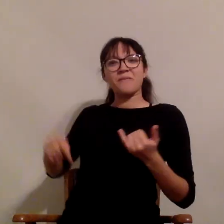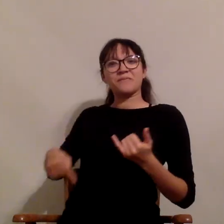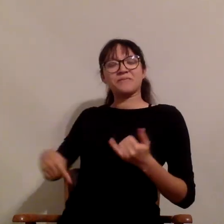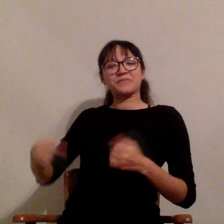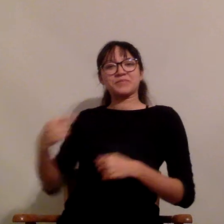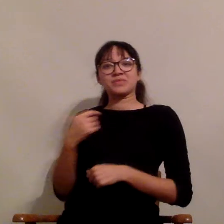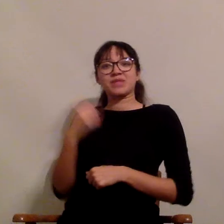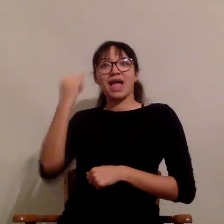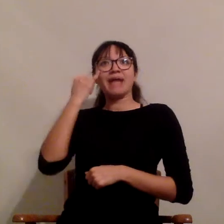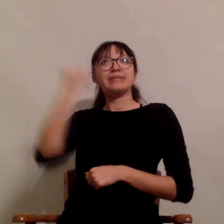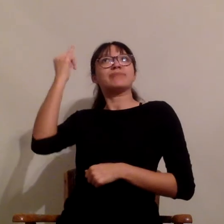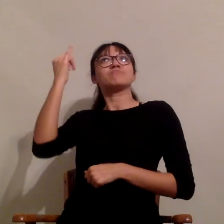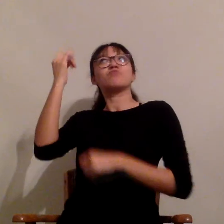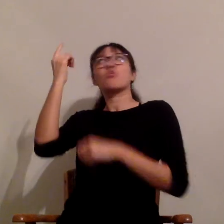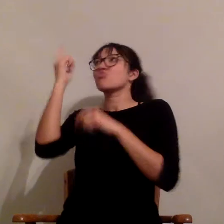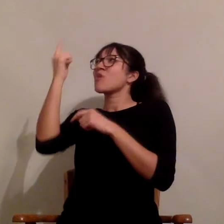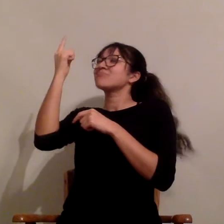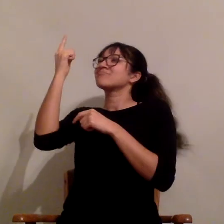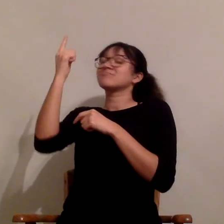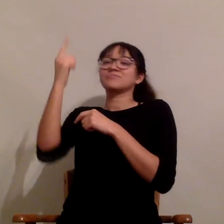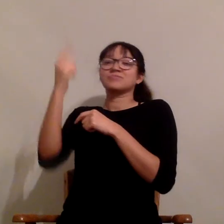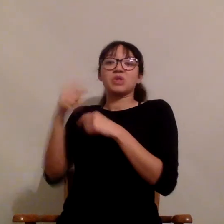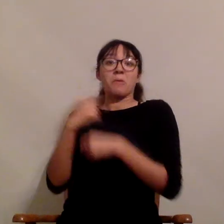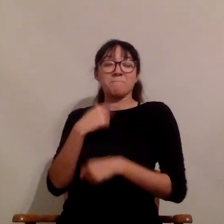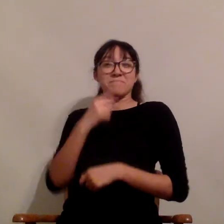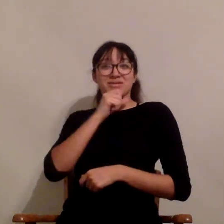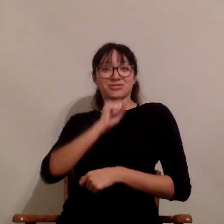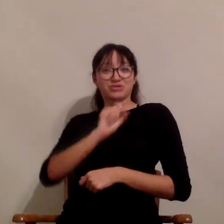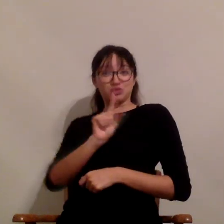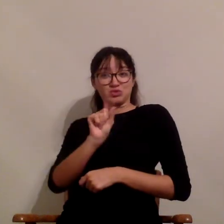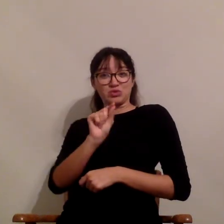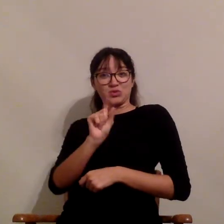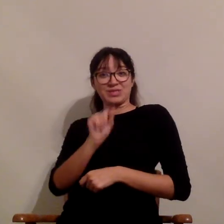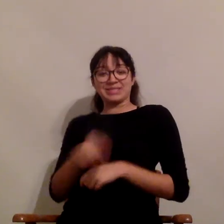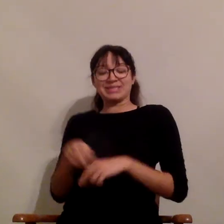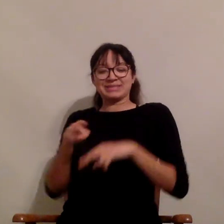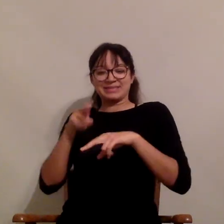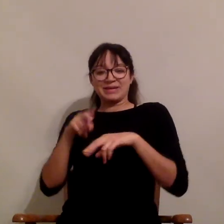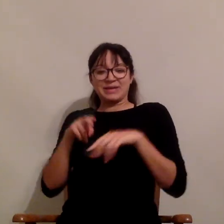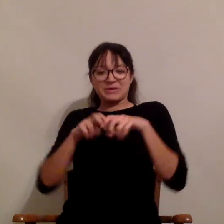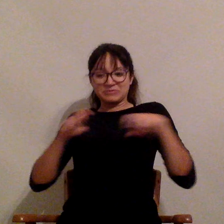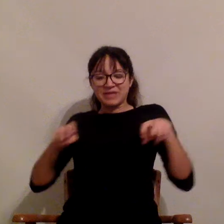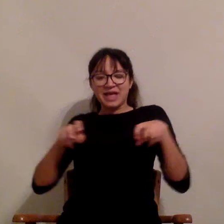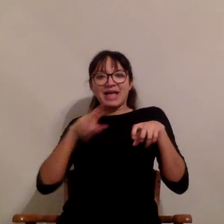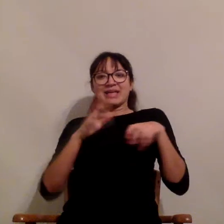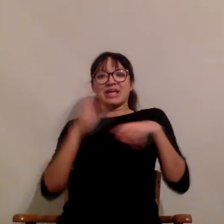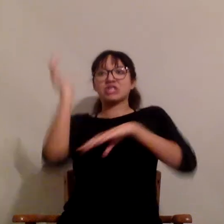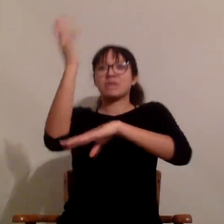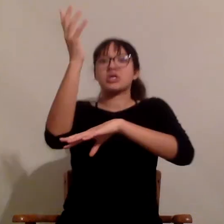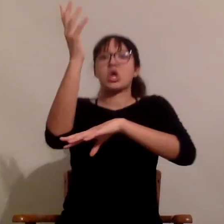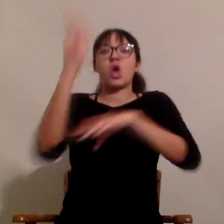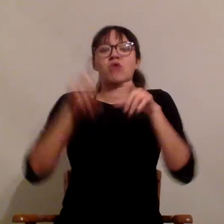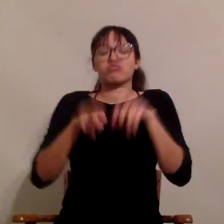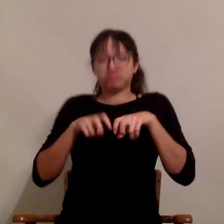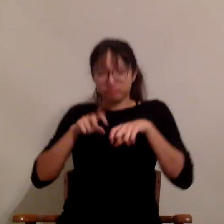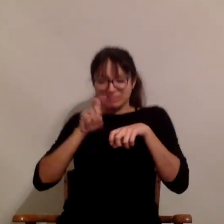of a seminar when I was just 20 years old. I recognize that right now I am on this